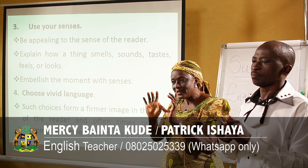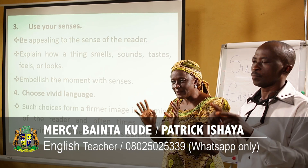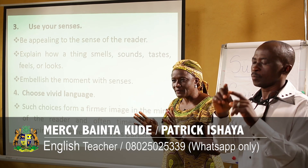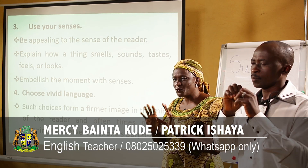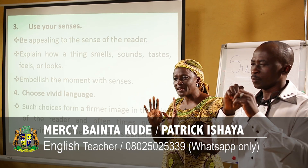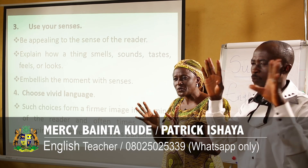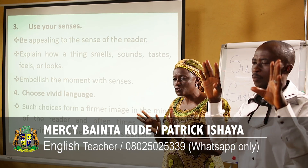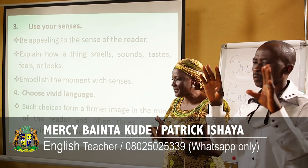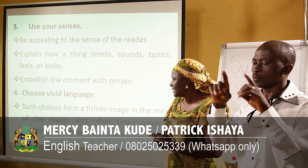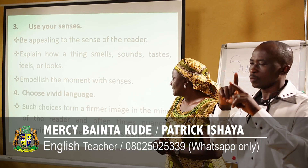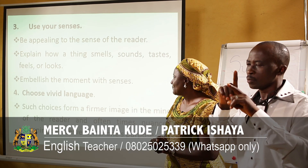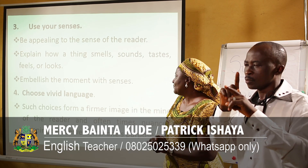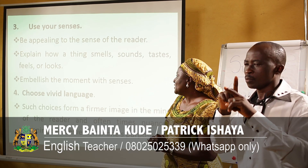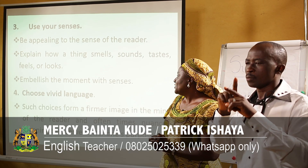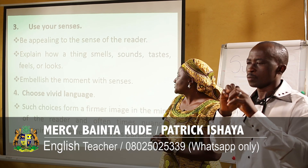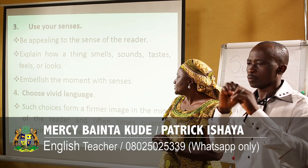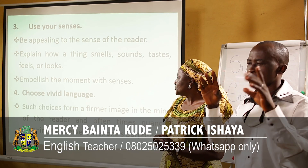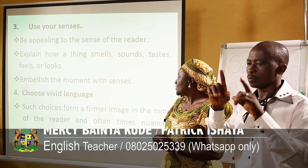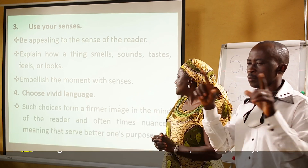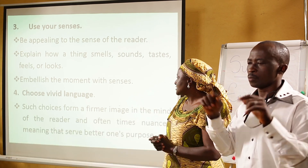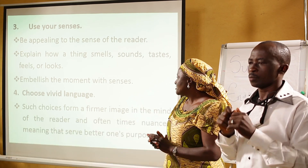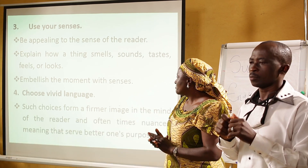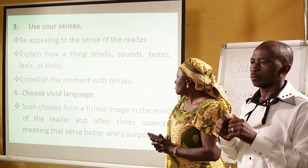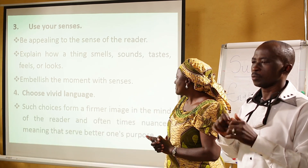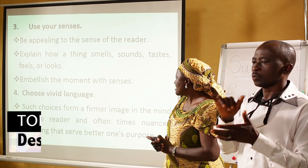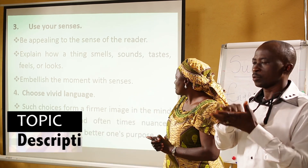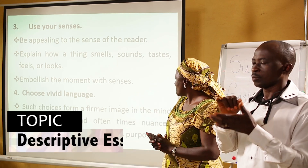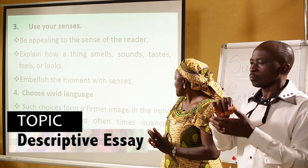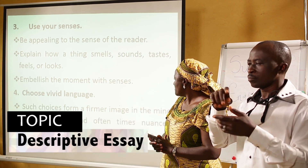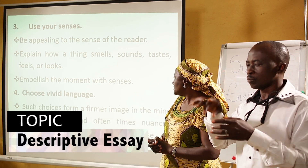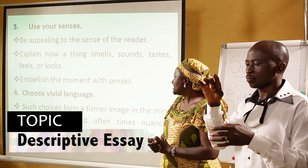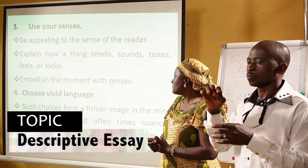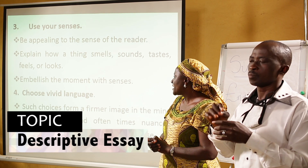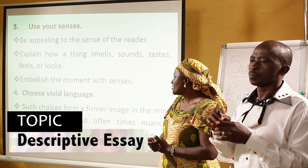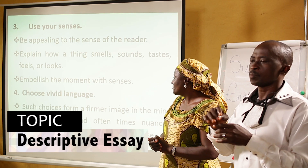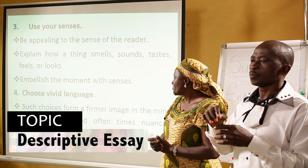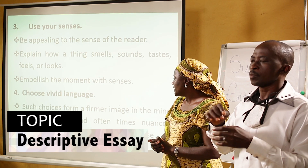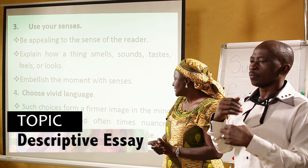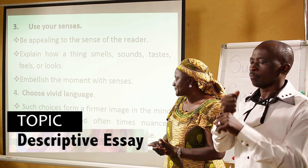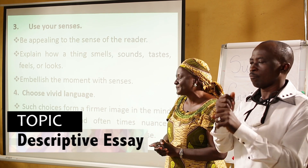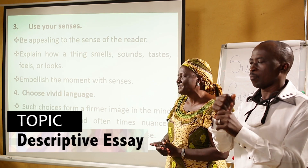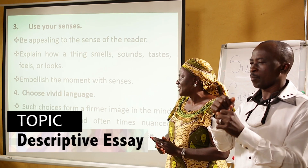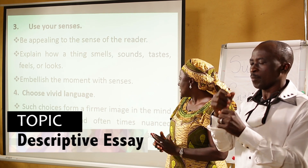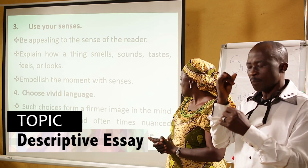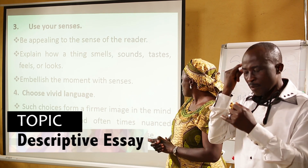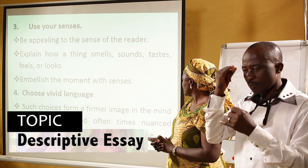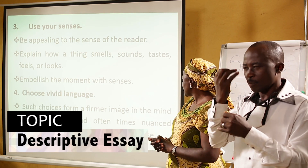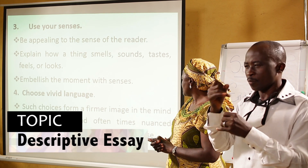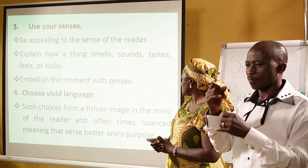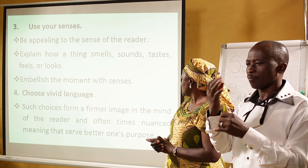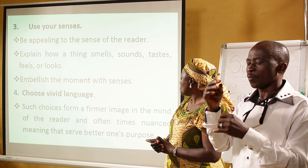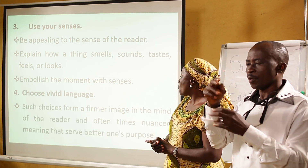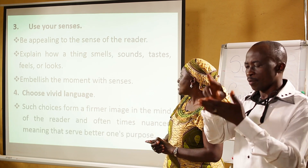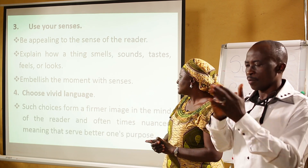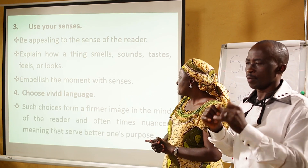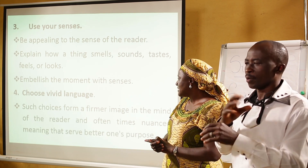Vivid, clear. Your language should be clear. Such choices form a firmer image in the mind of the reader, and